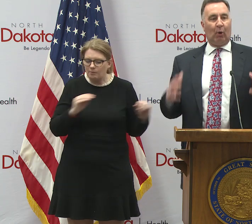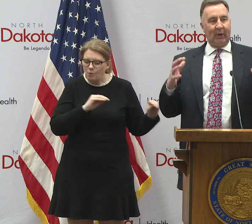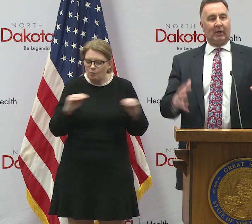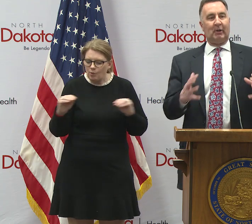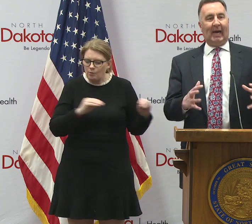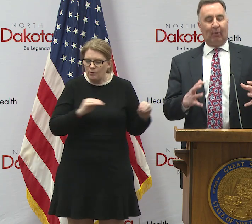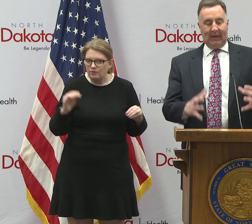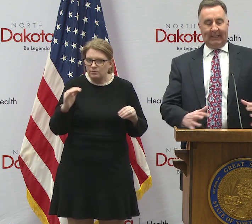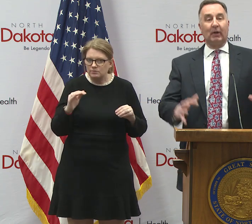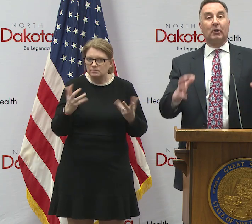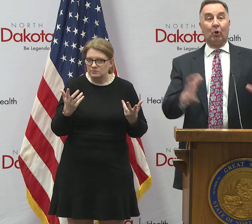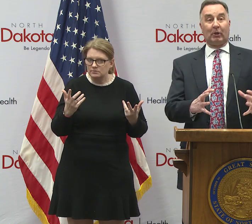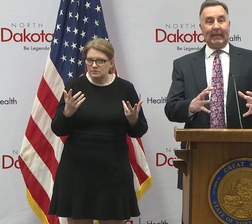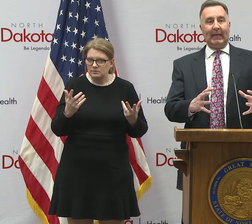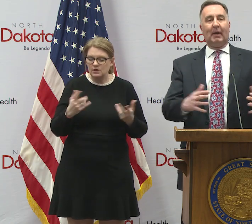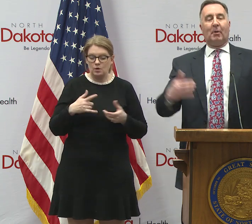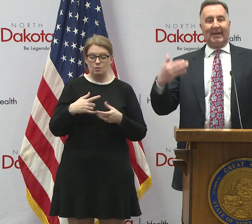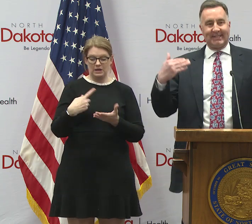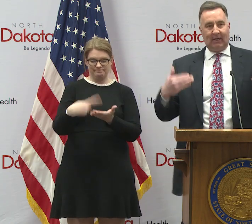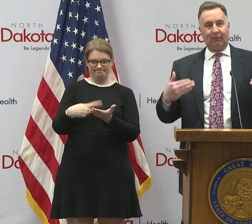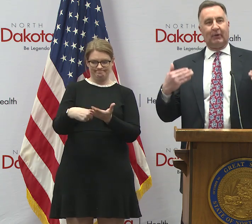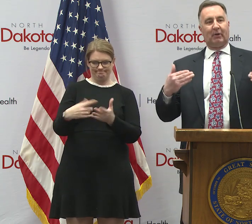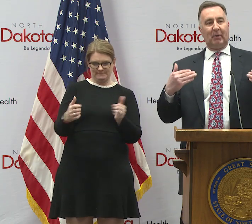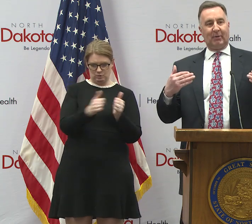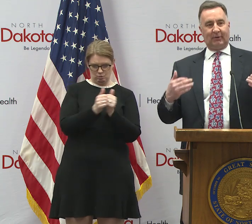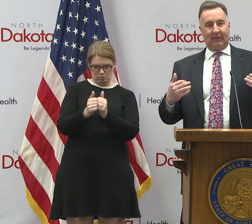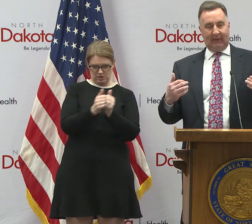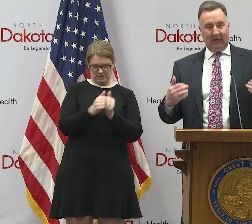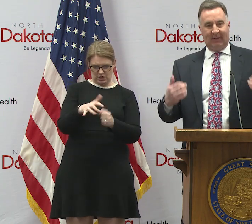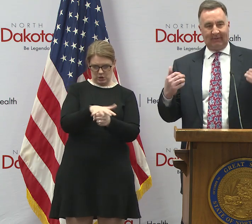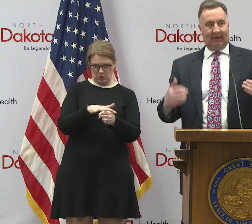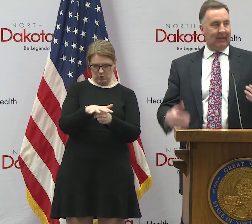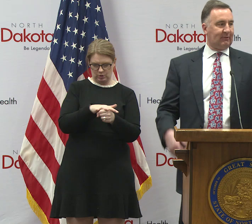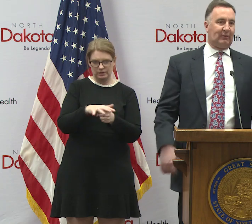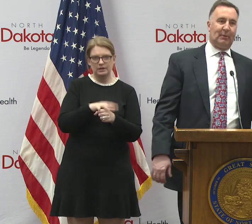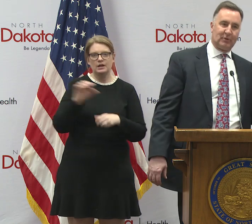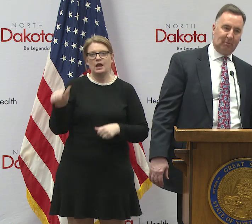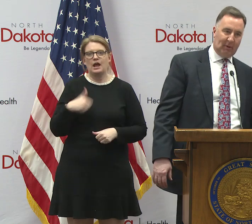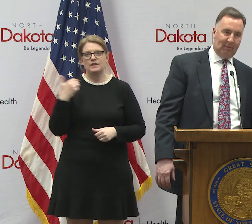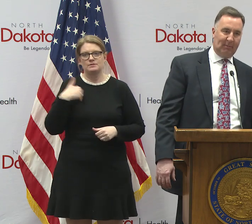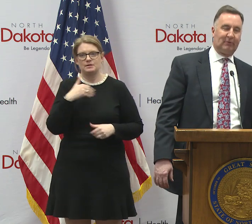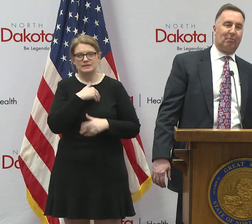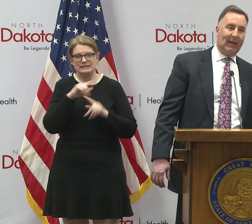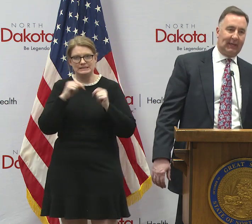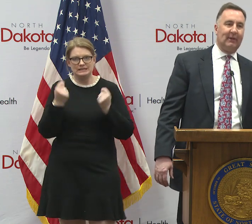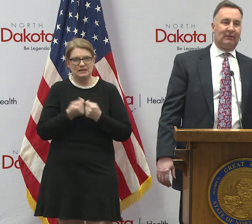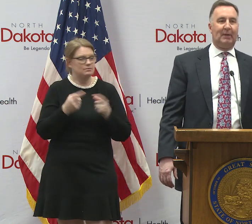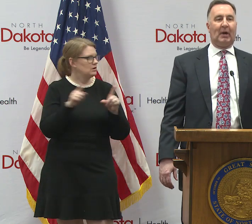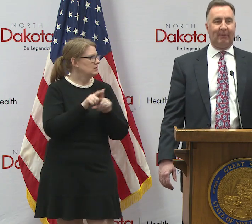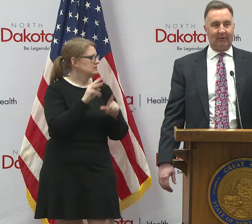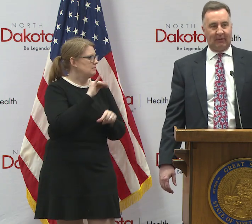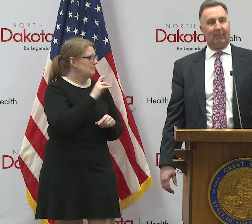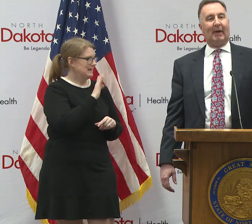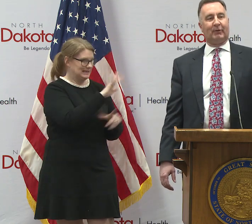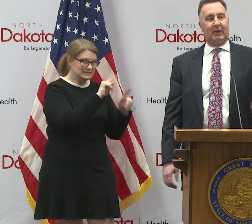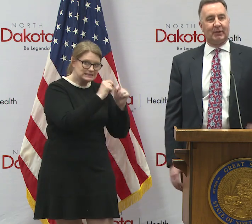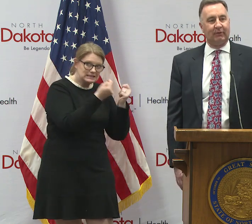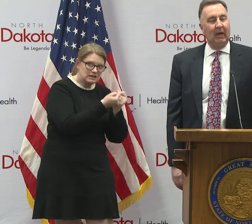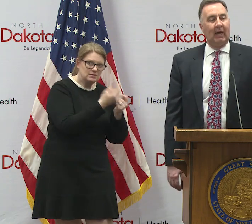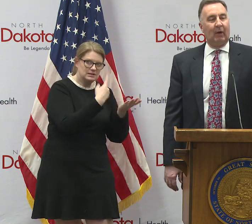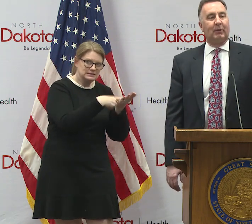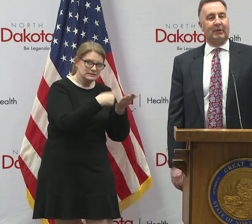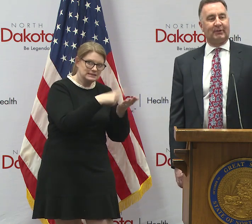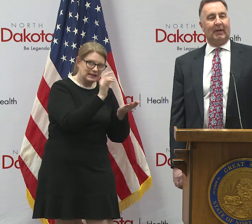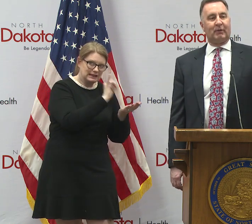So while we collaborate here locally, myself and other members of the team at St. Alexius, and I'm sure members of Mike and his team are having the same